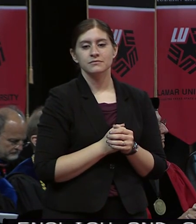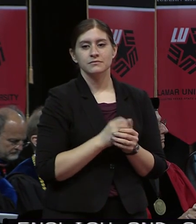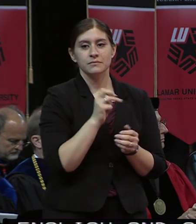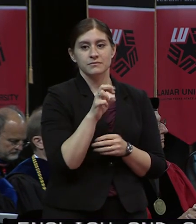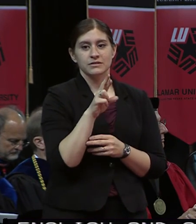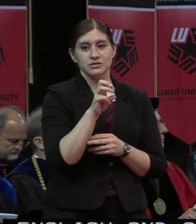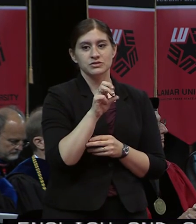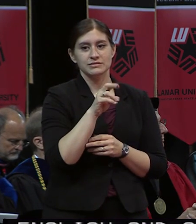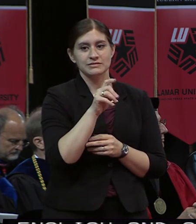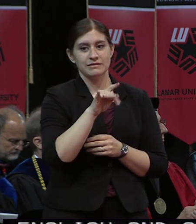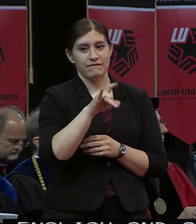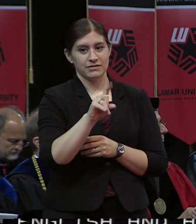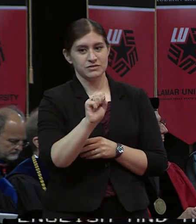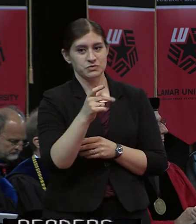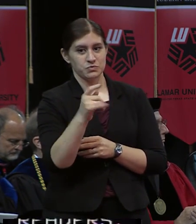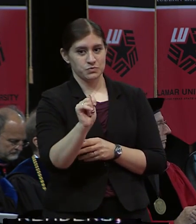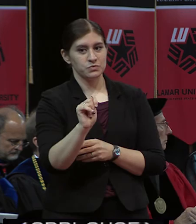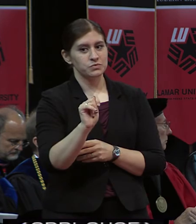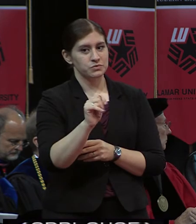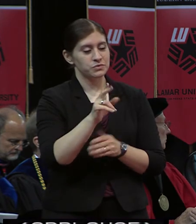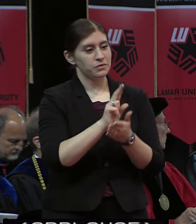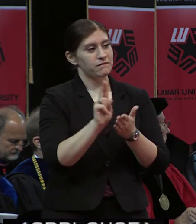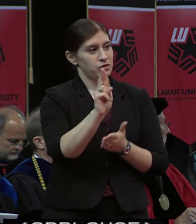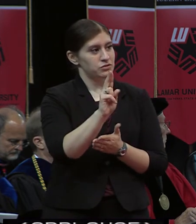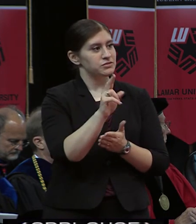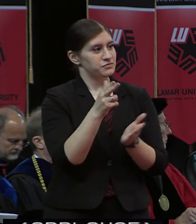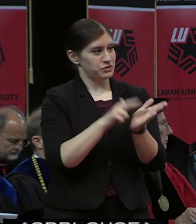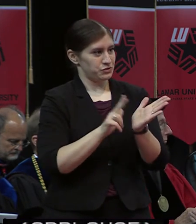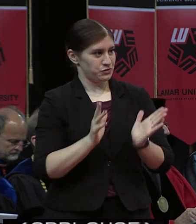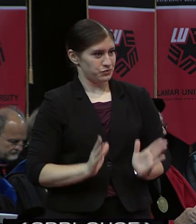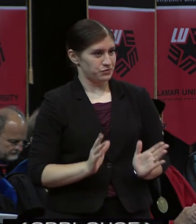Mr. David Short, University Registrar.